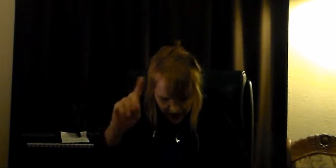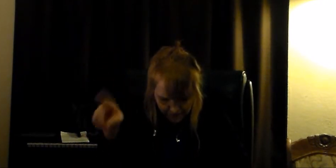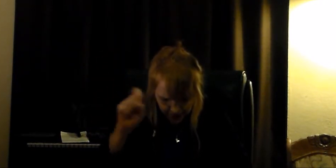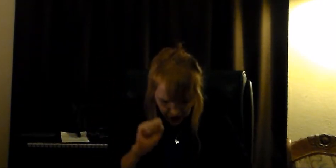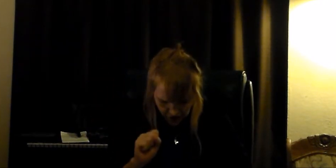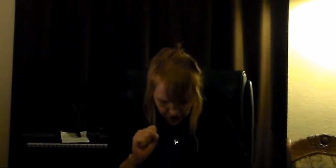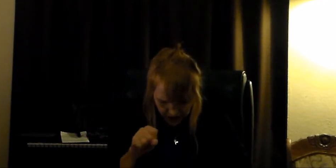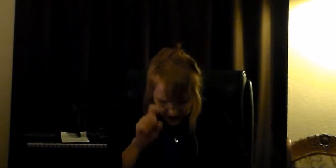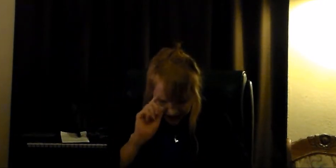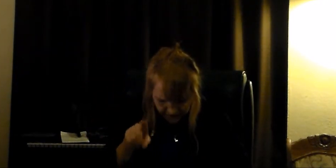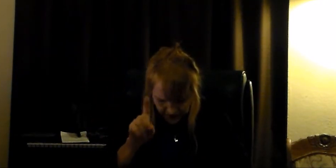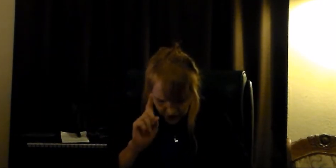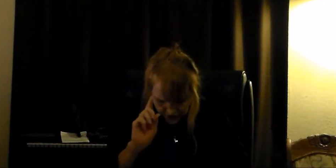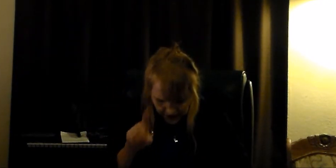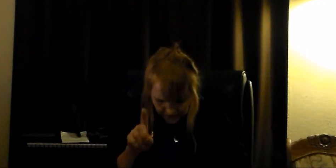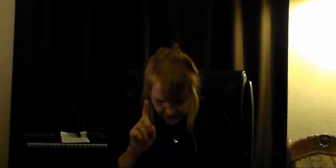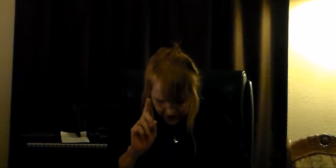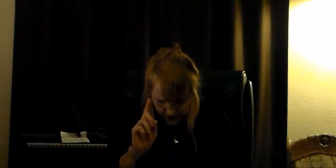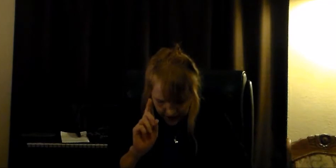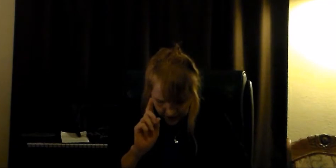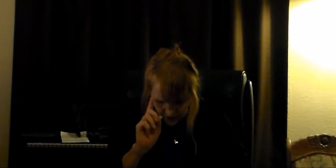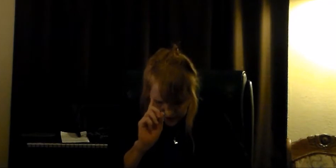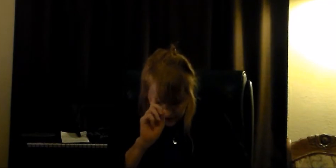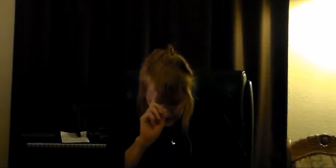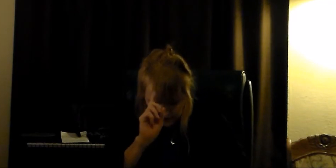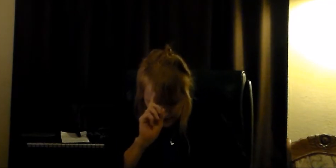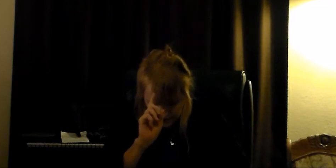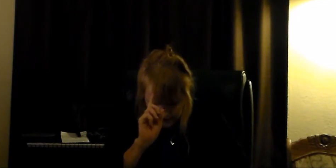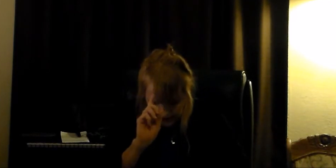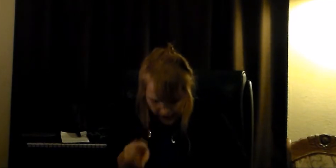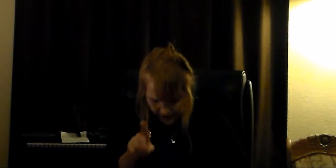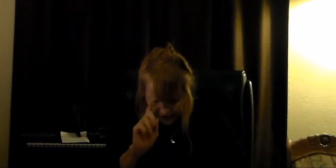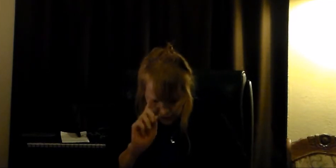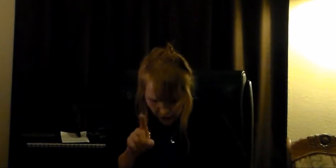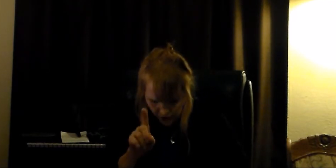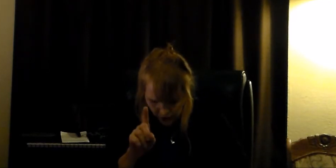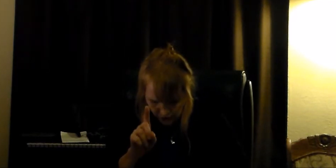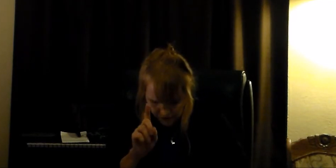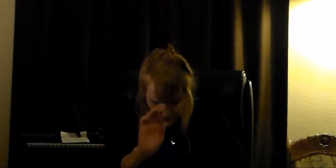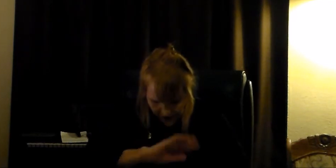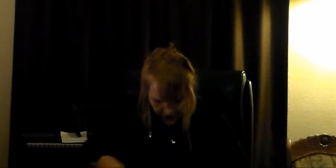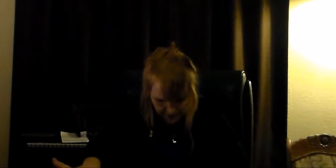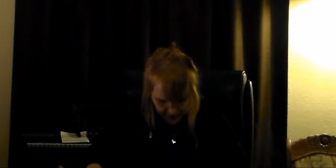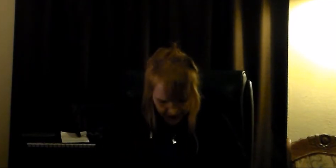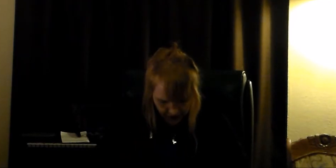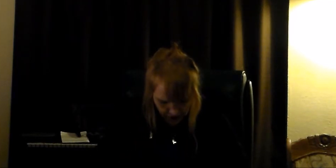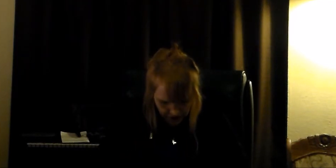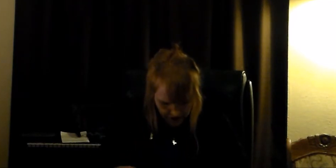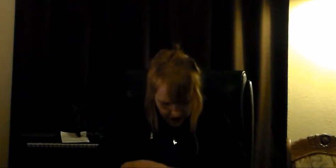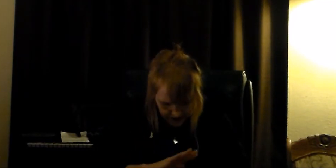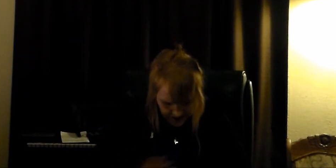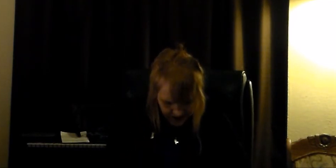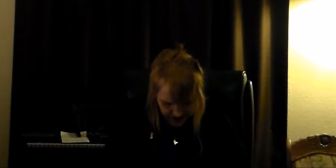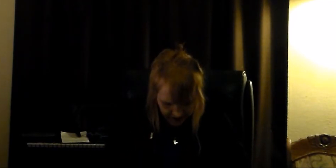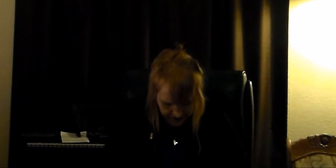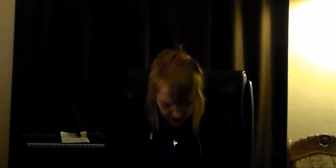fire, burned. And the earth and everything in it will be laid bare. Since everything